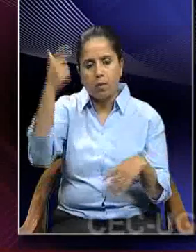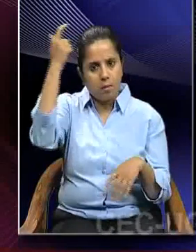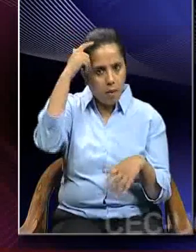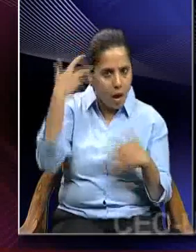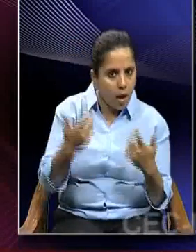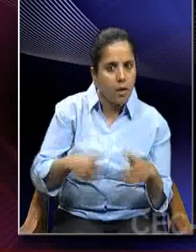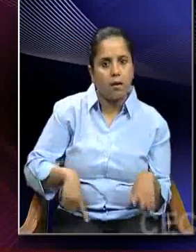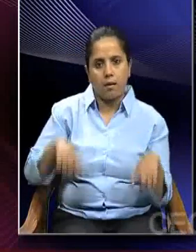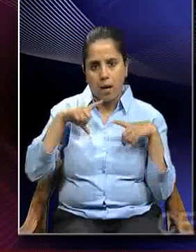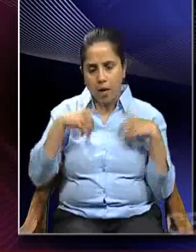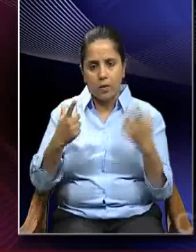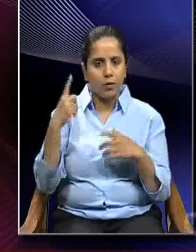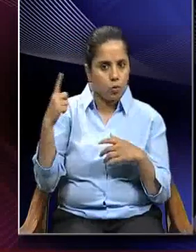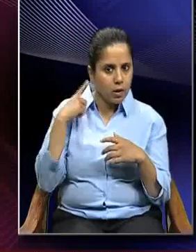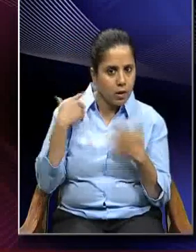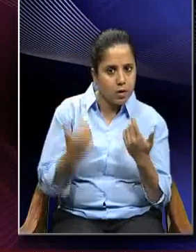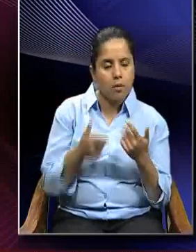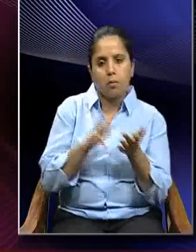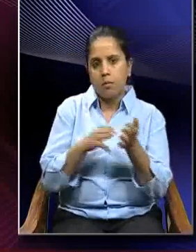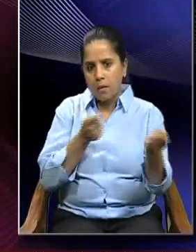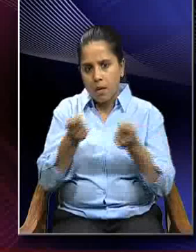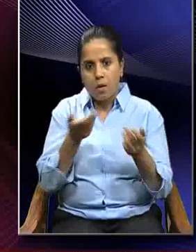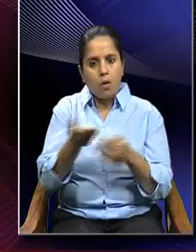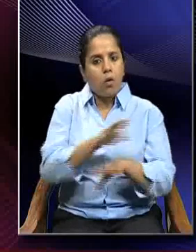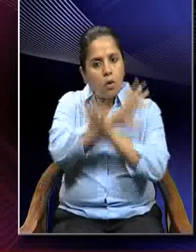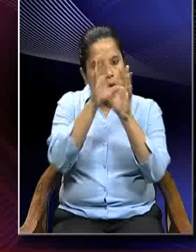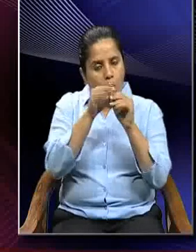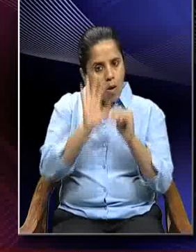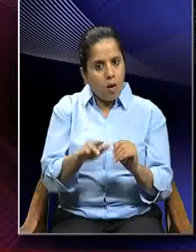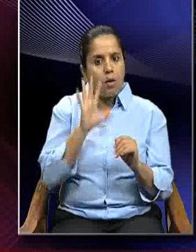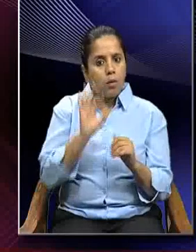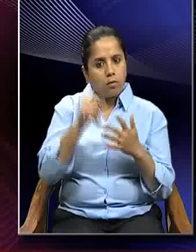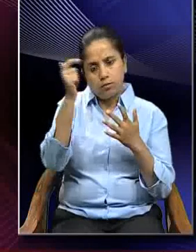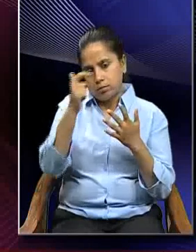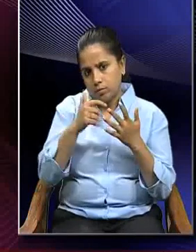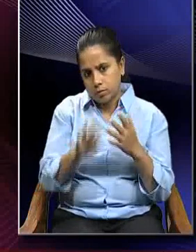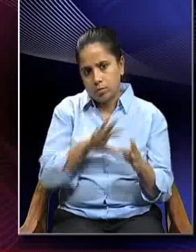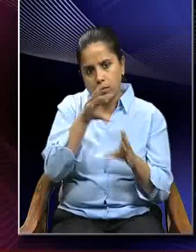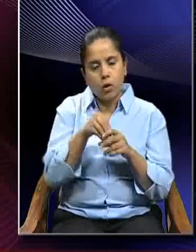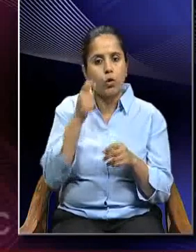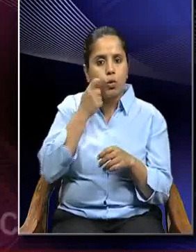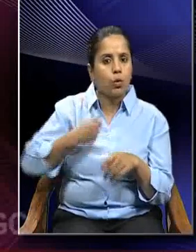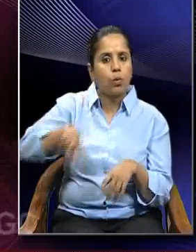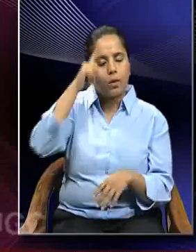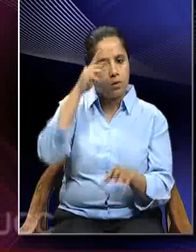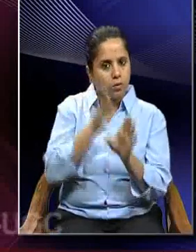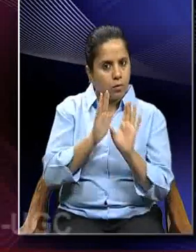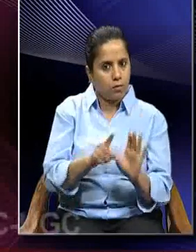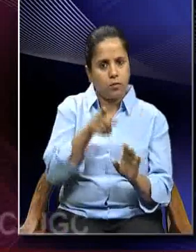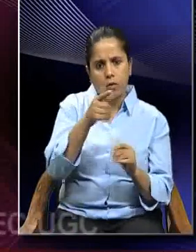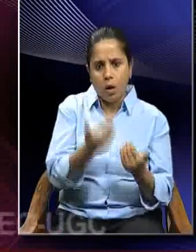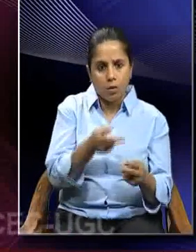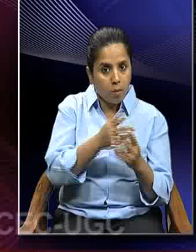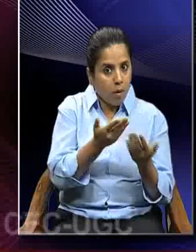life, leadership or management. So they cover all the broad contours of human psychology, whether it is your